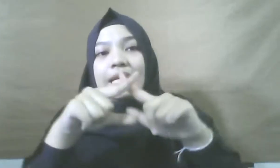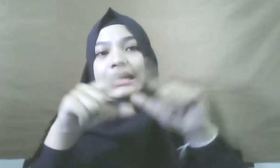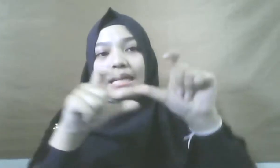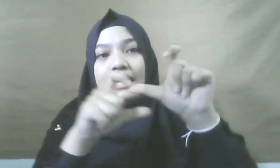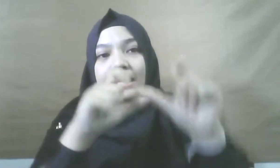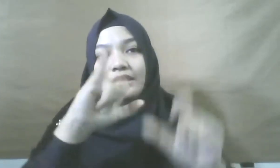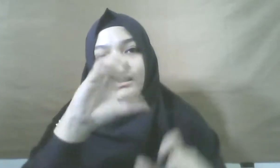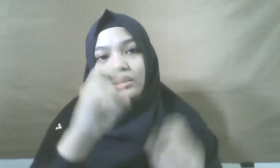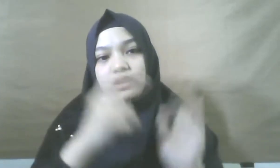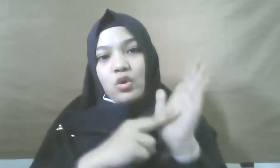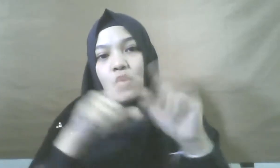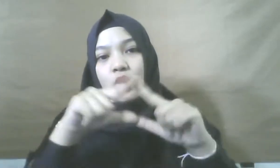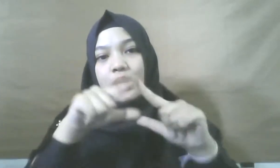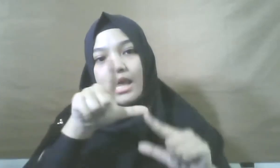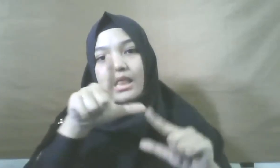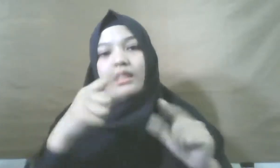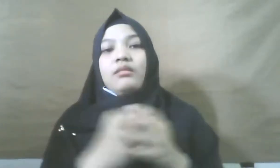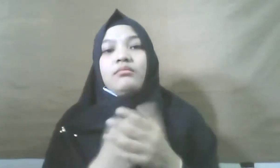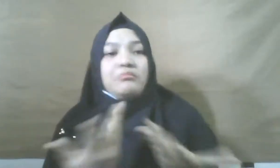archipelago?